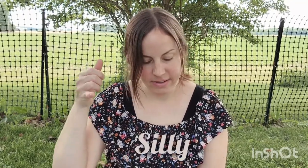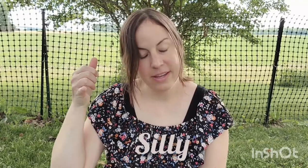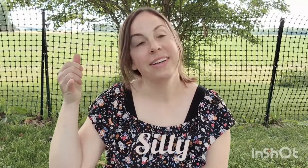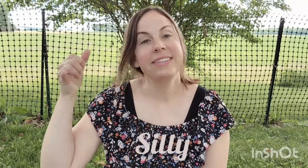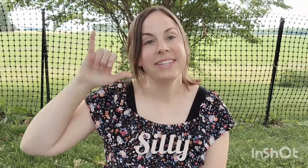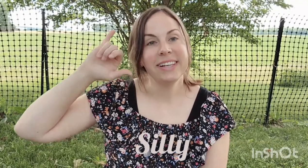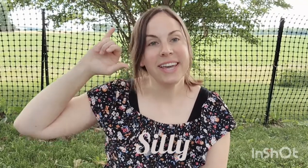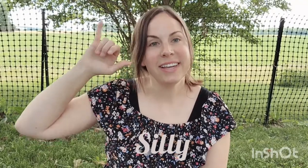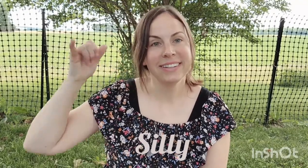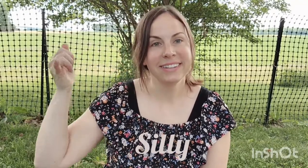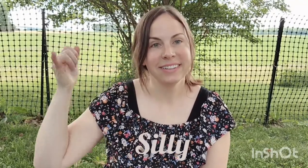Silly.